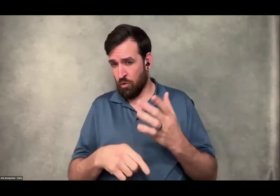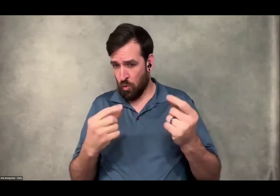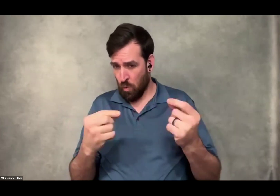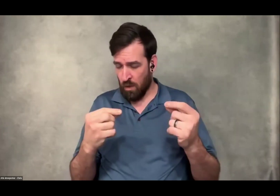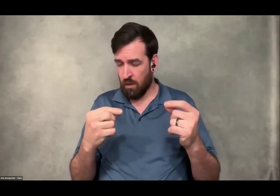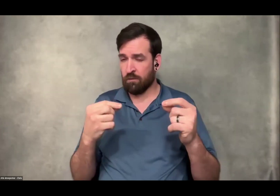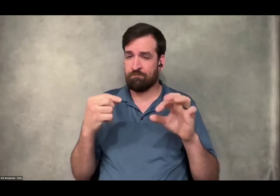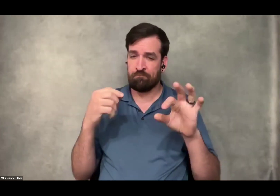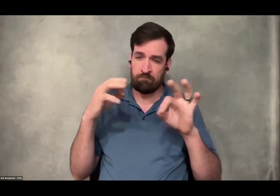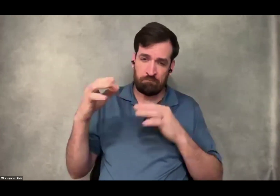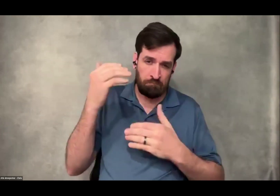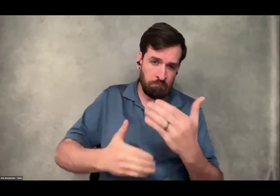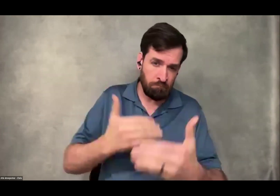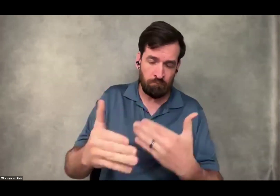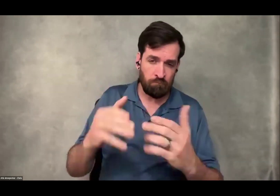prompt.